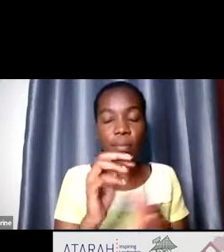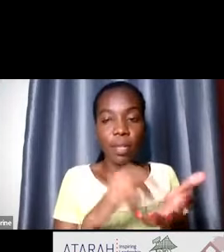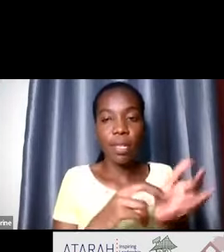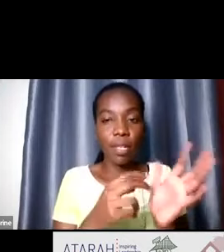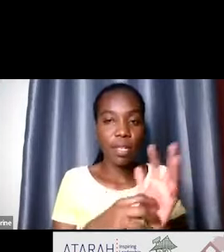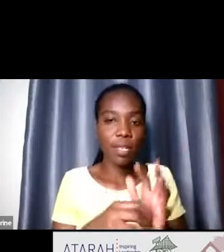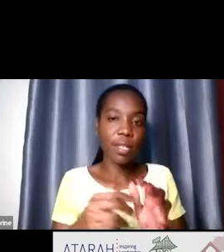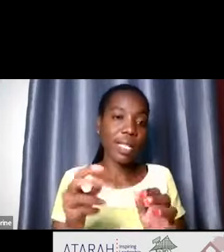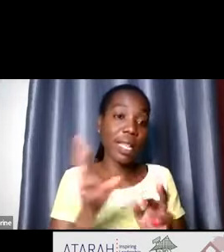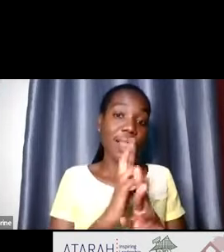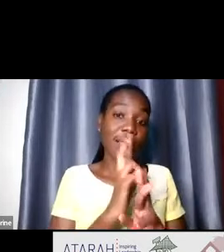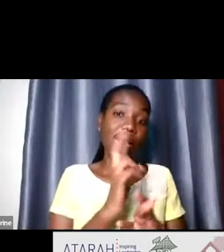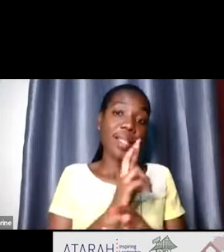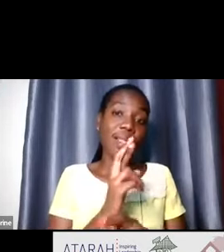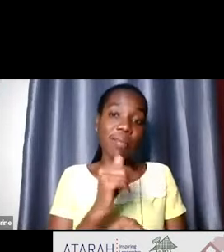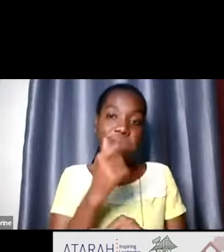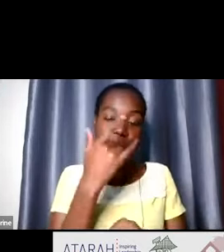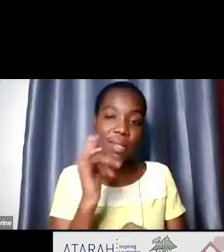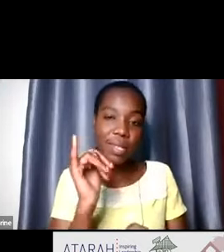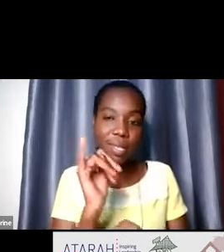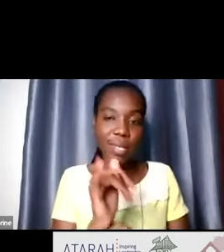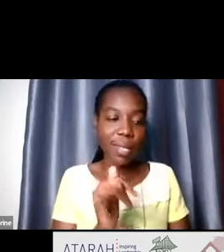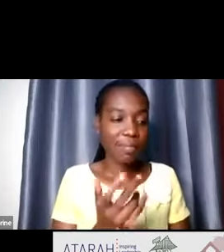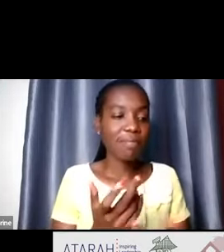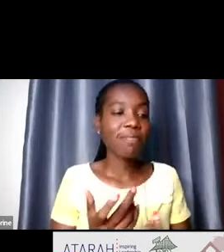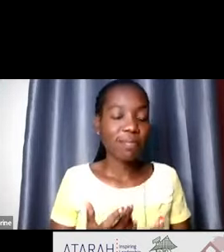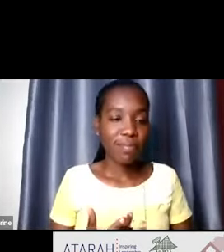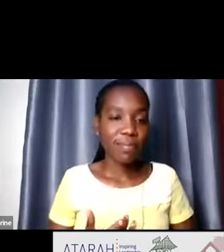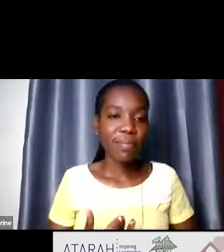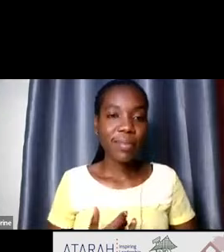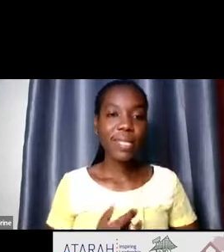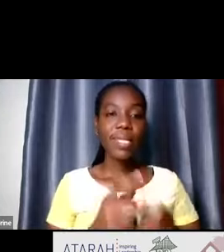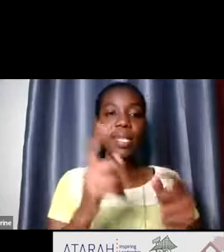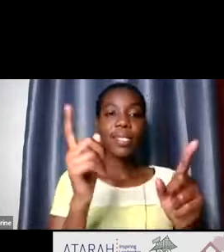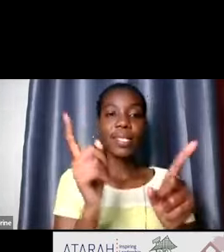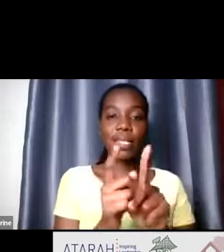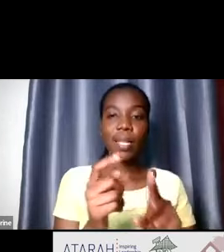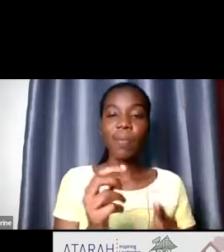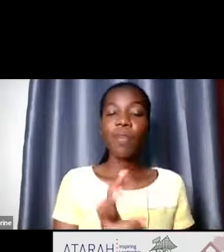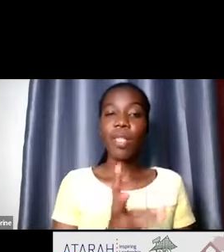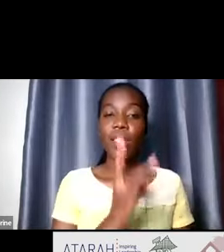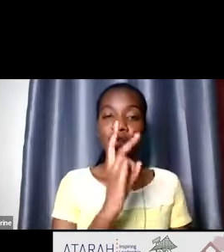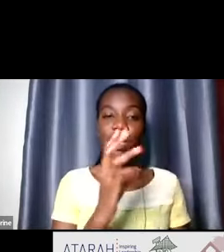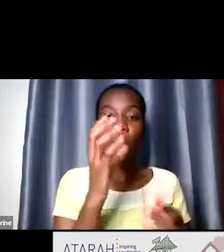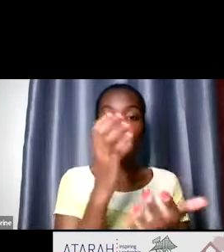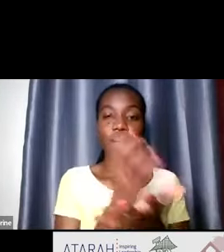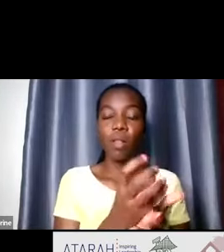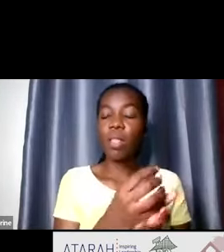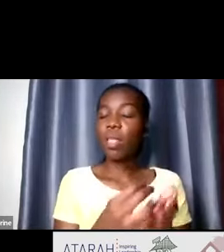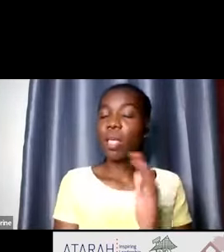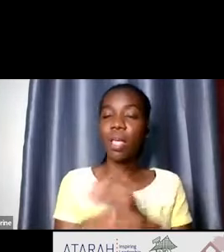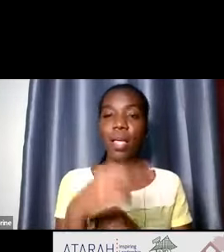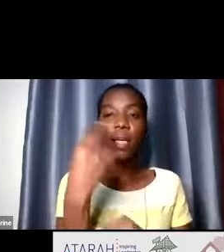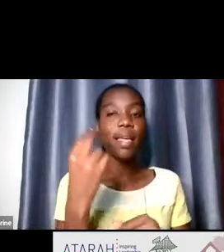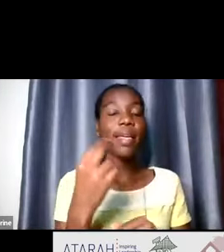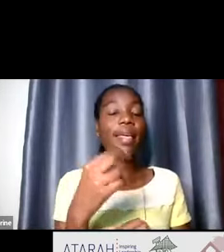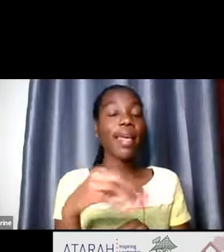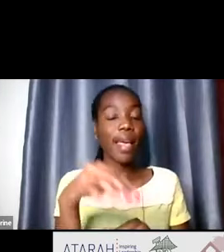Because charm, unlike the whiskey that is bottled, is actually even higher in alcohol